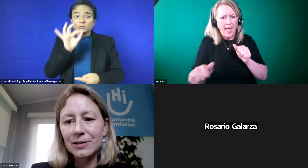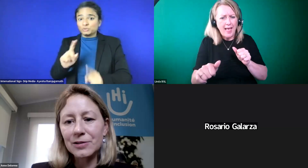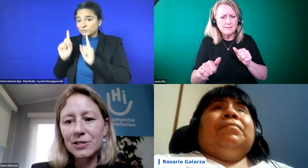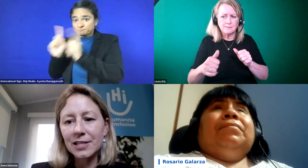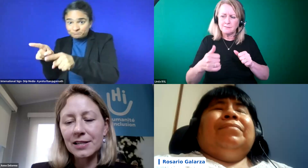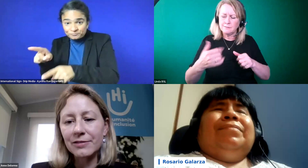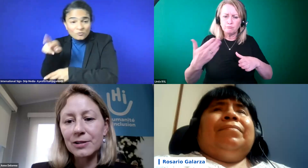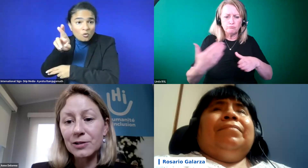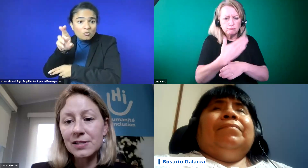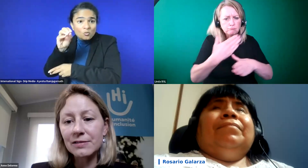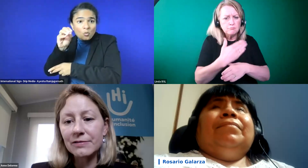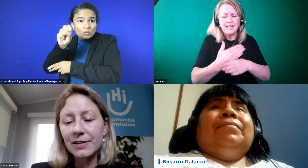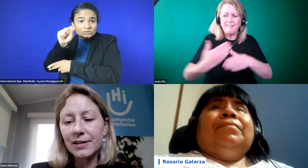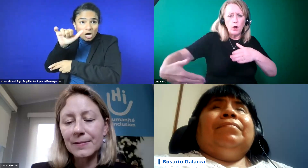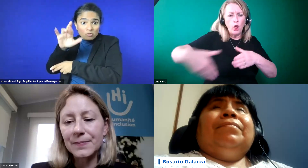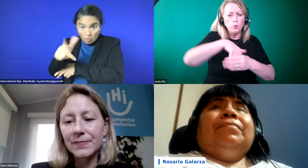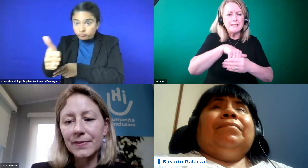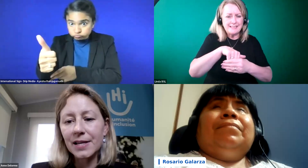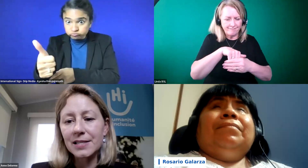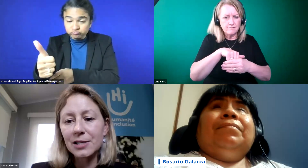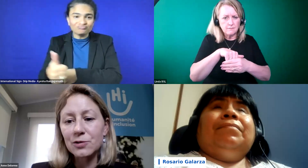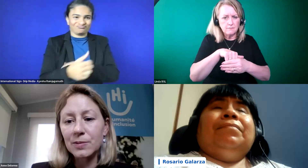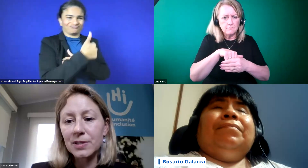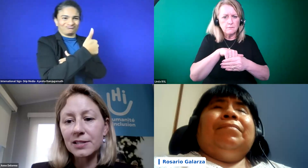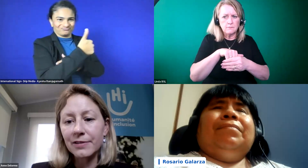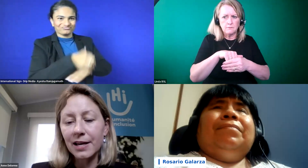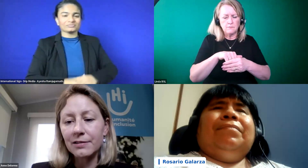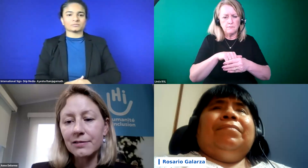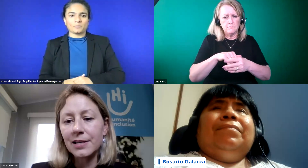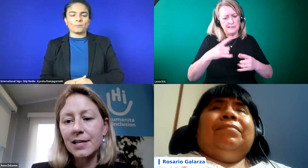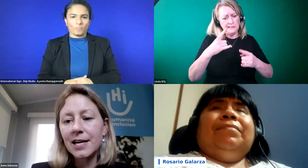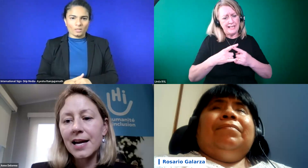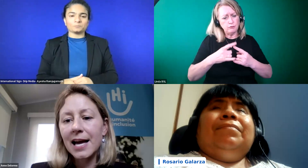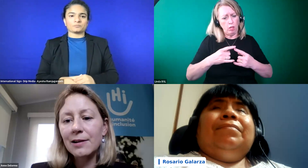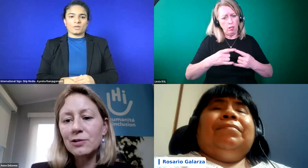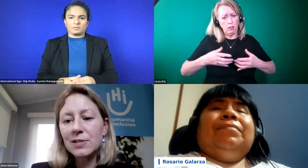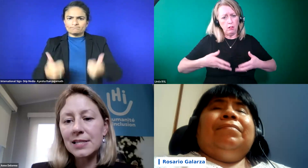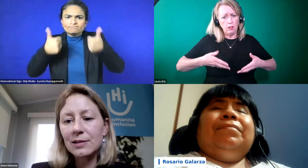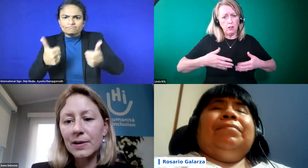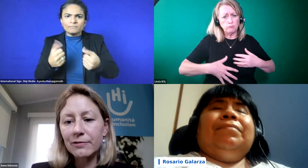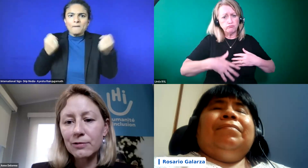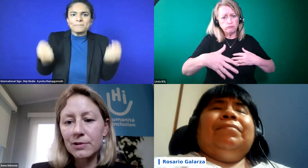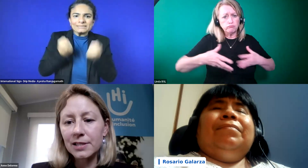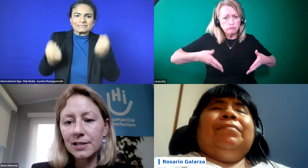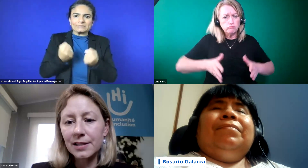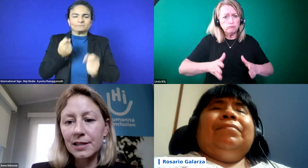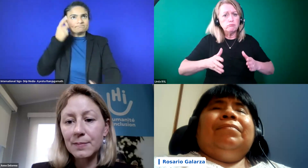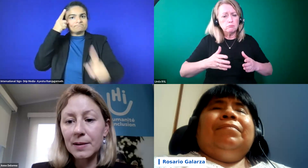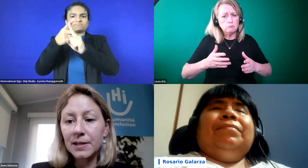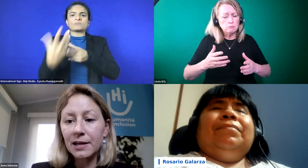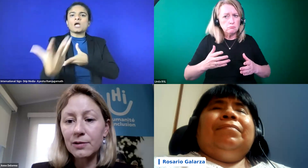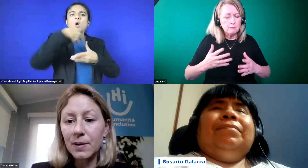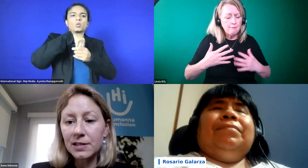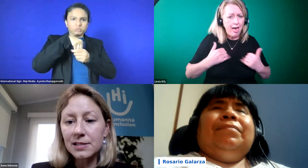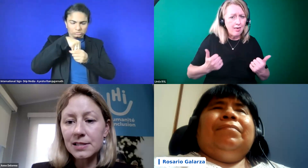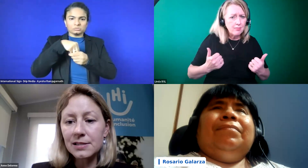the inclusive sexual reproductive health, how do you see the way forward in the